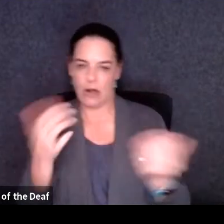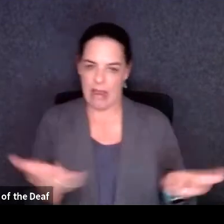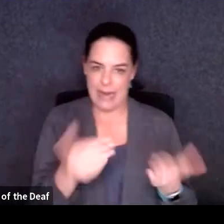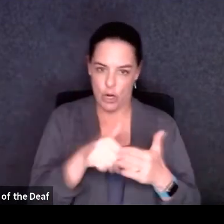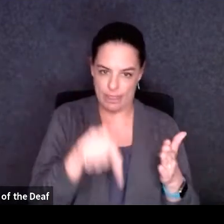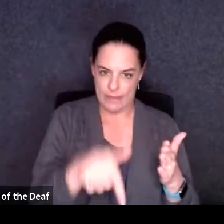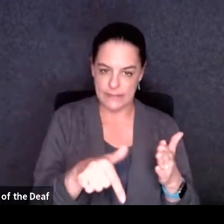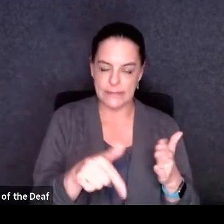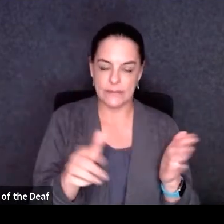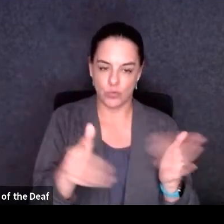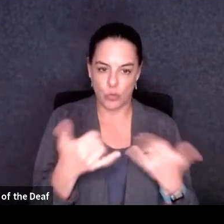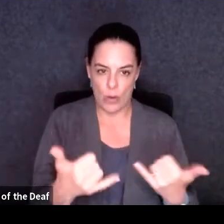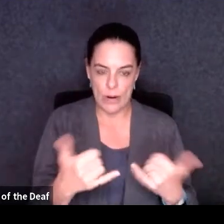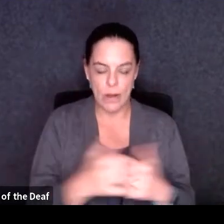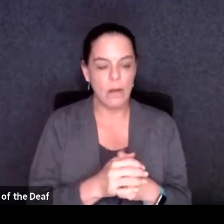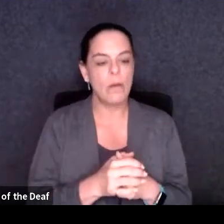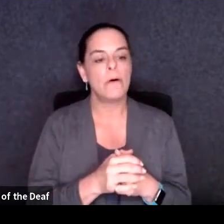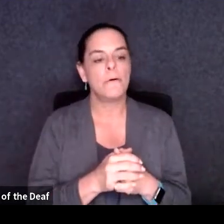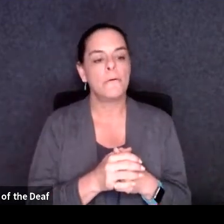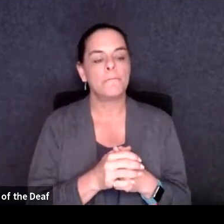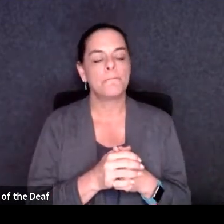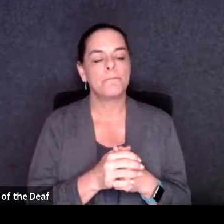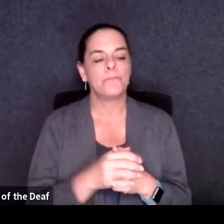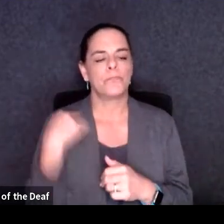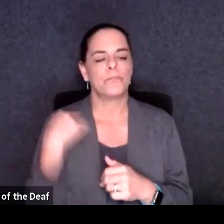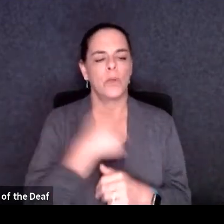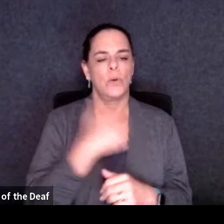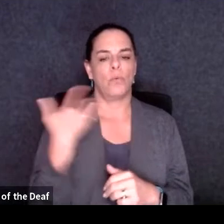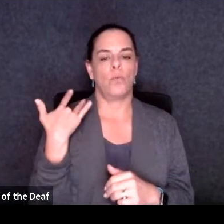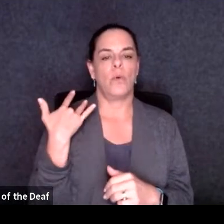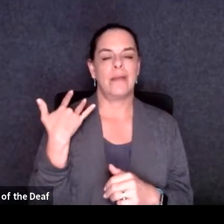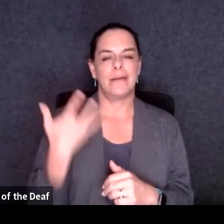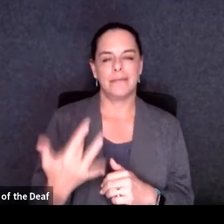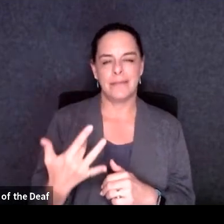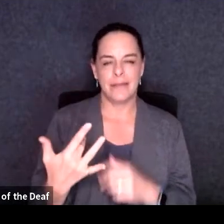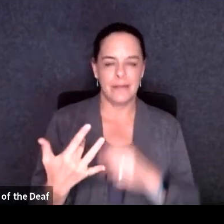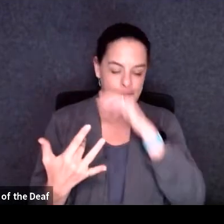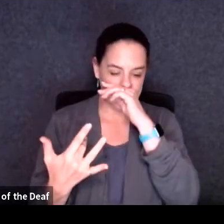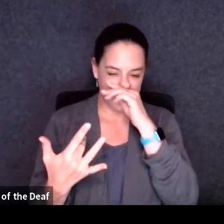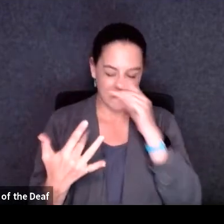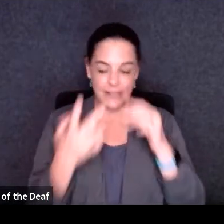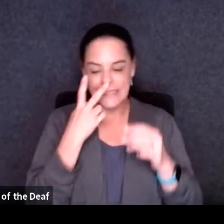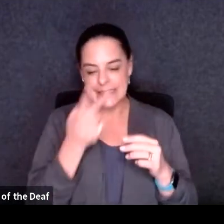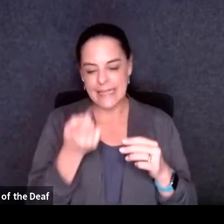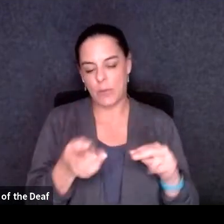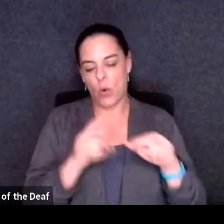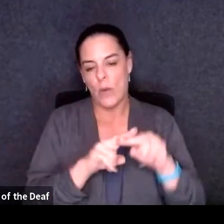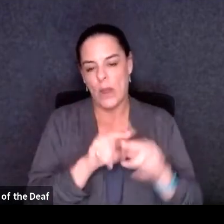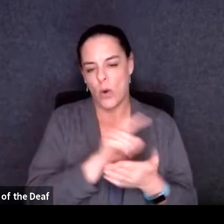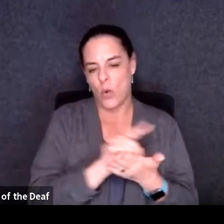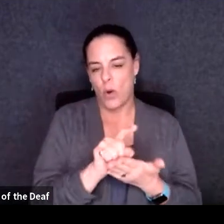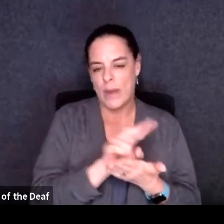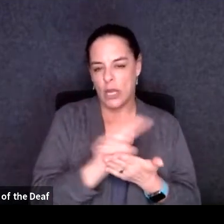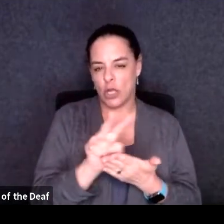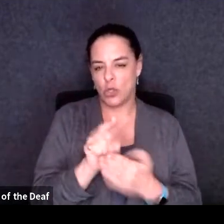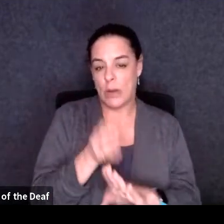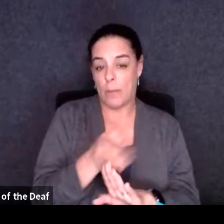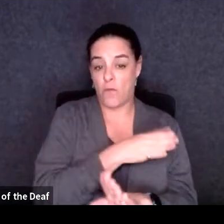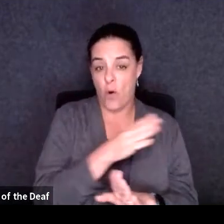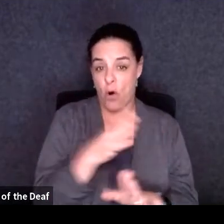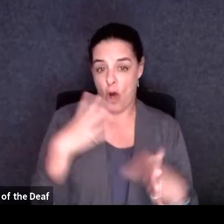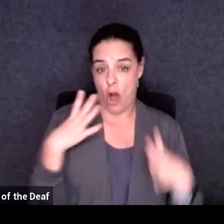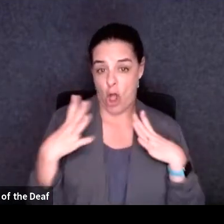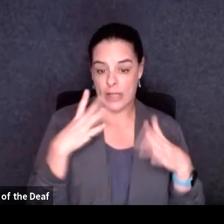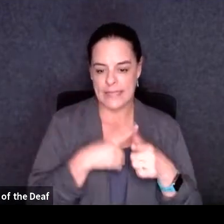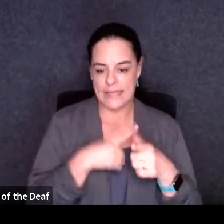you on that. We tend to see a little bit of an increase a week or two before holidays, and then it tends to drop